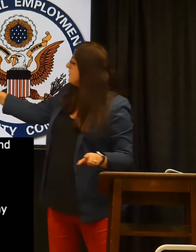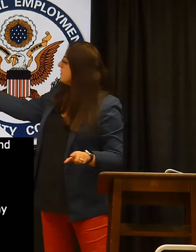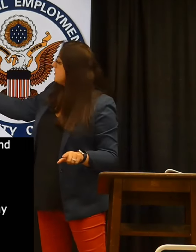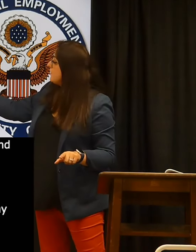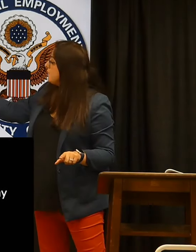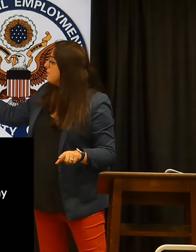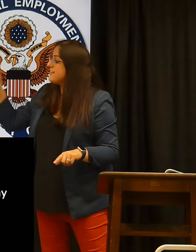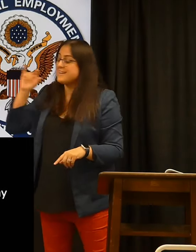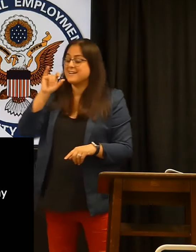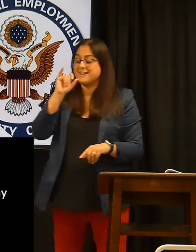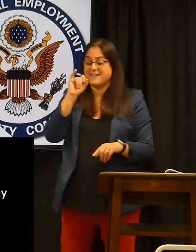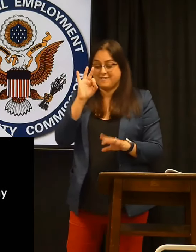fits all.